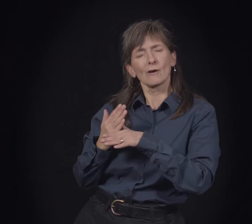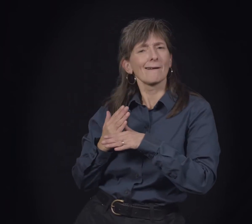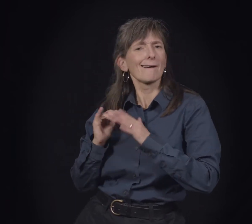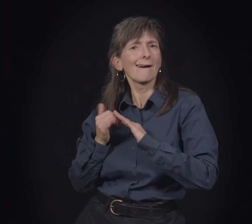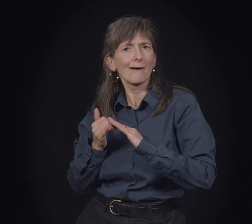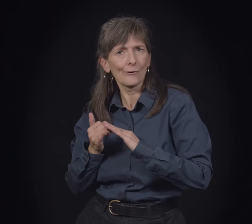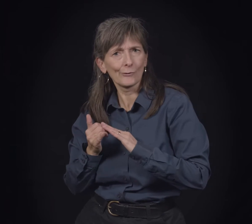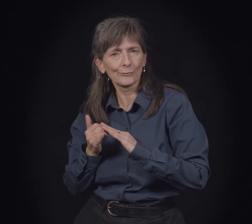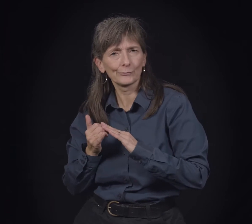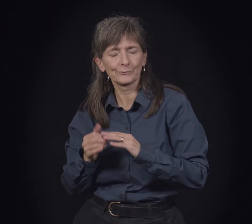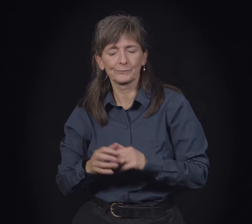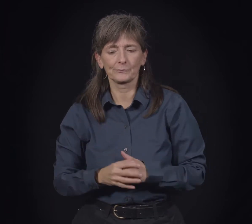to enforce the proposed legislation.